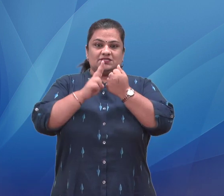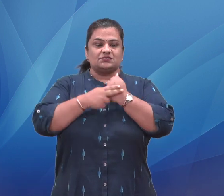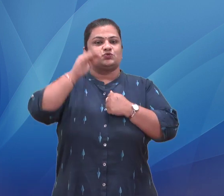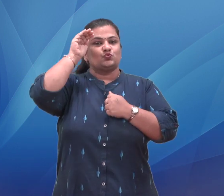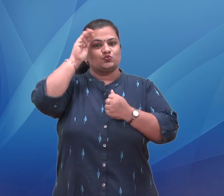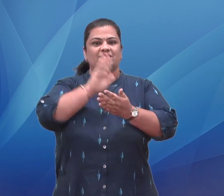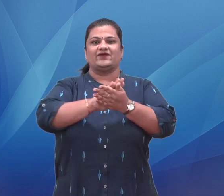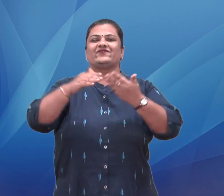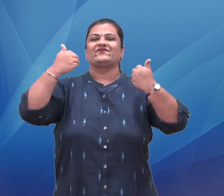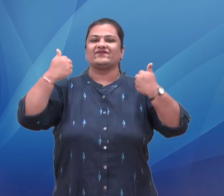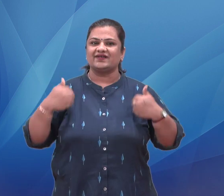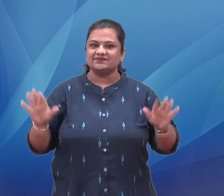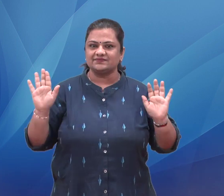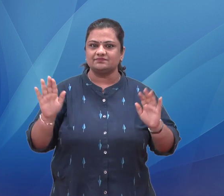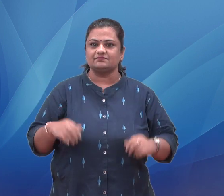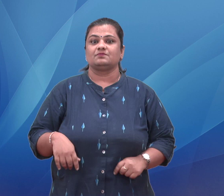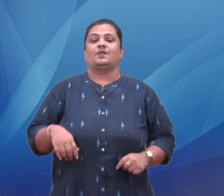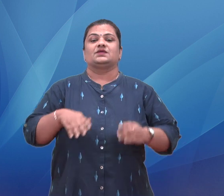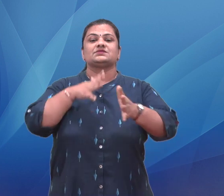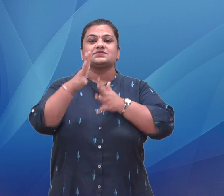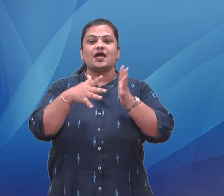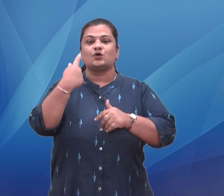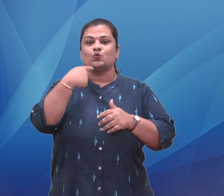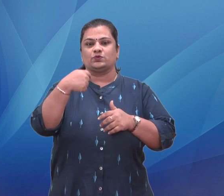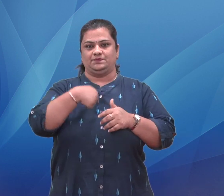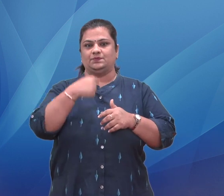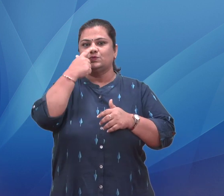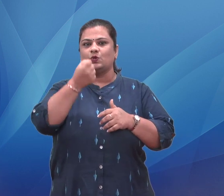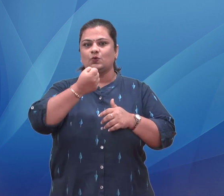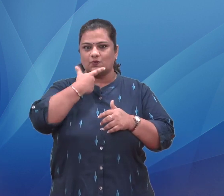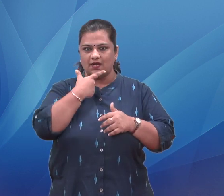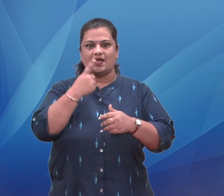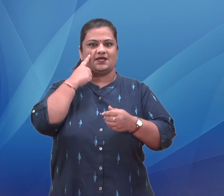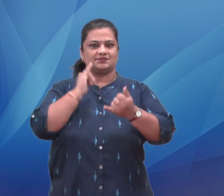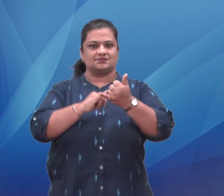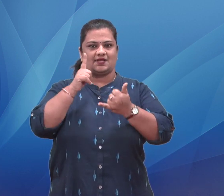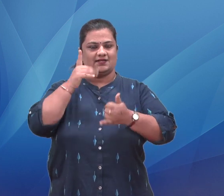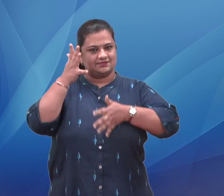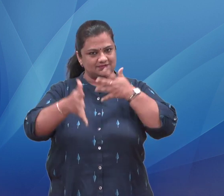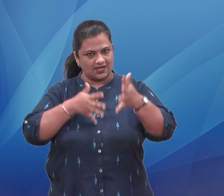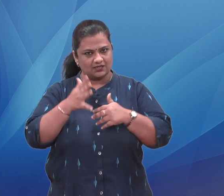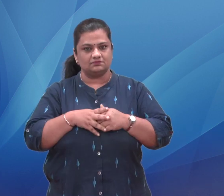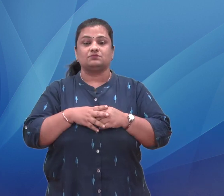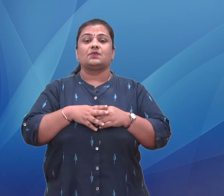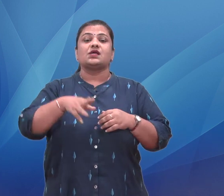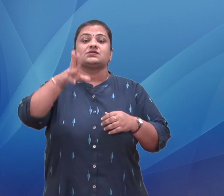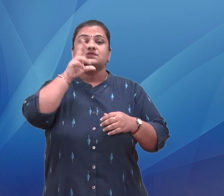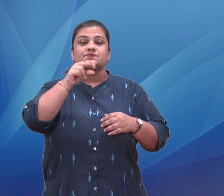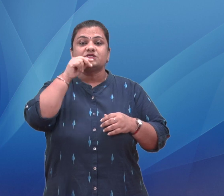With this news, we come to the end of NISH News Weekly broadcast. I am Mona Shah, ISL faculty at NISH, signing the news for you